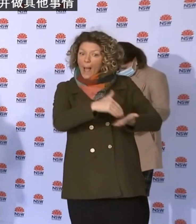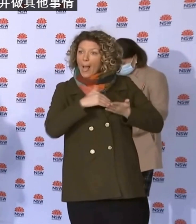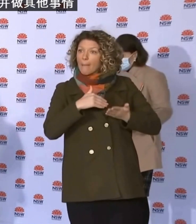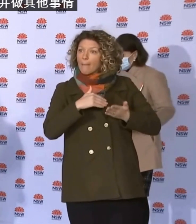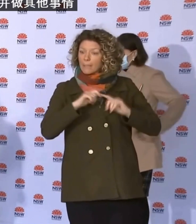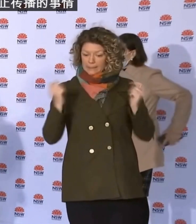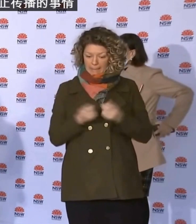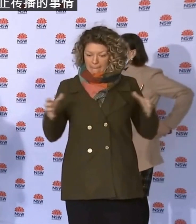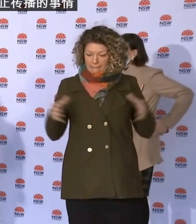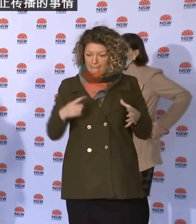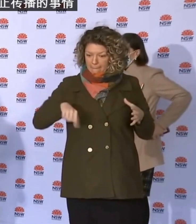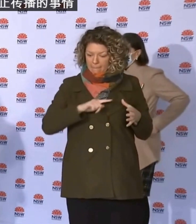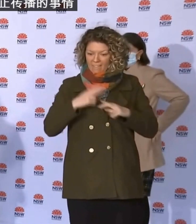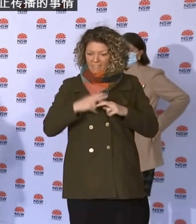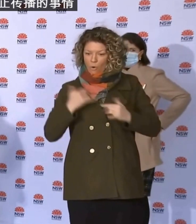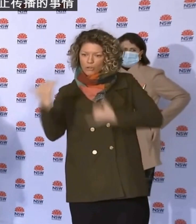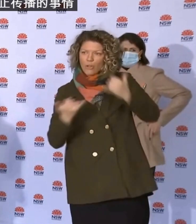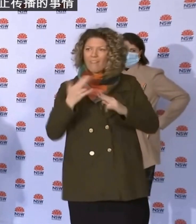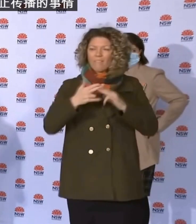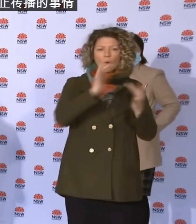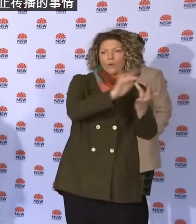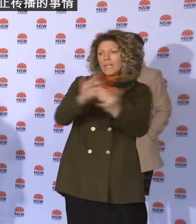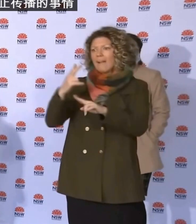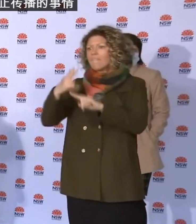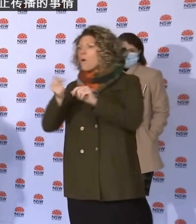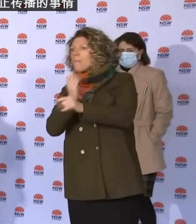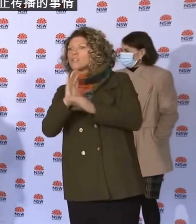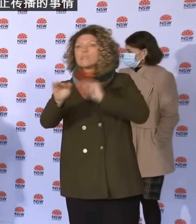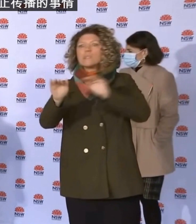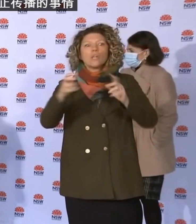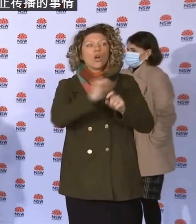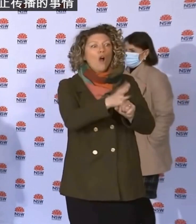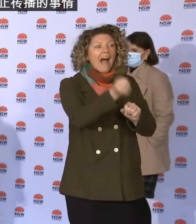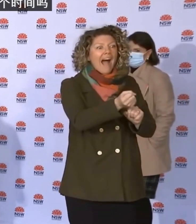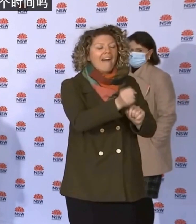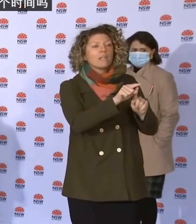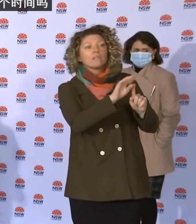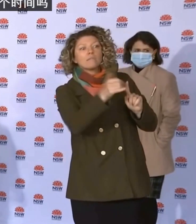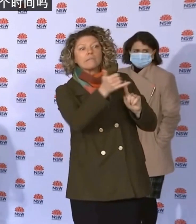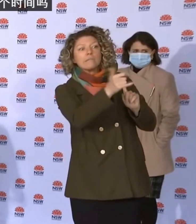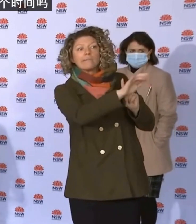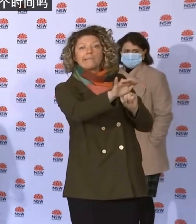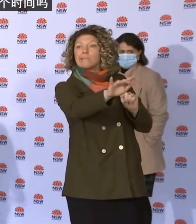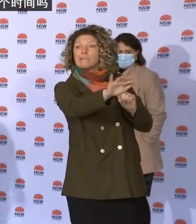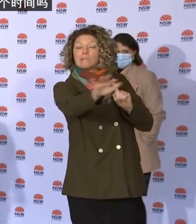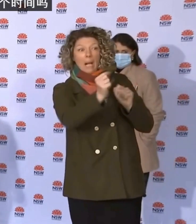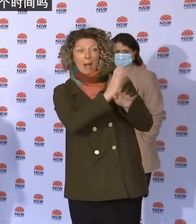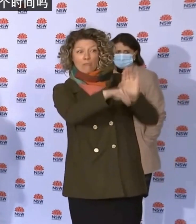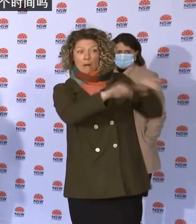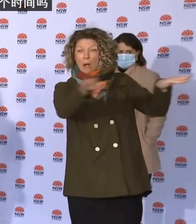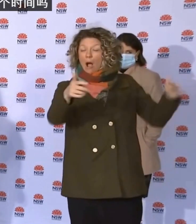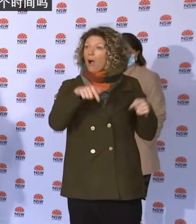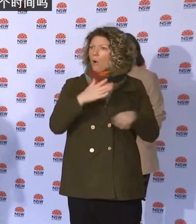even, and do other things which might give us more further insights into how we can stop the spread. Can I just be very, very